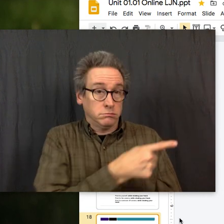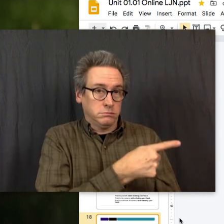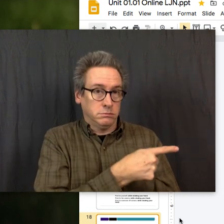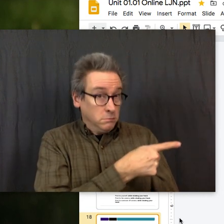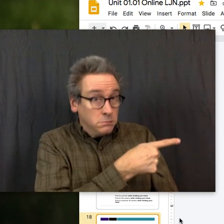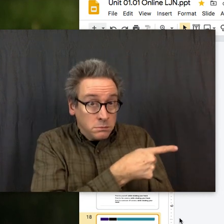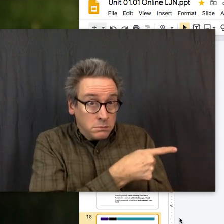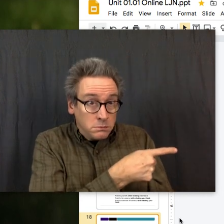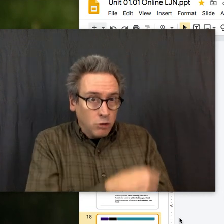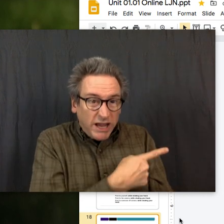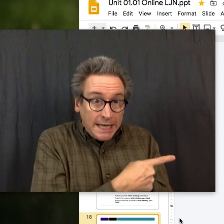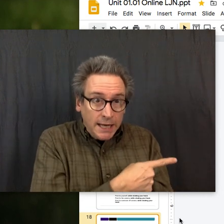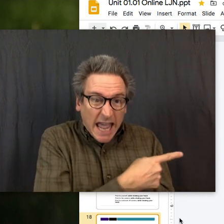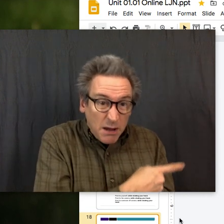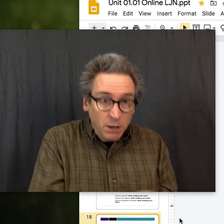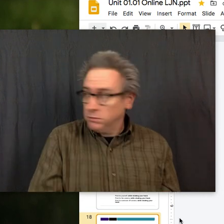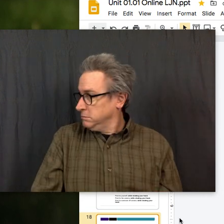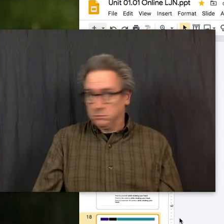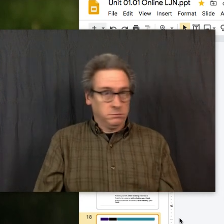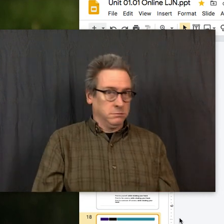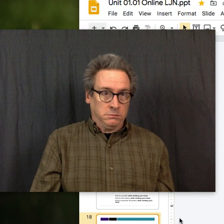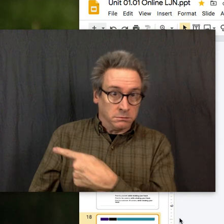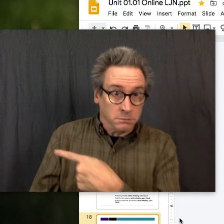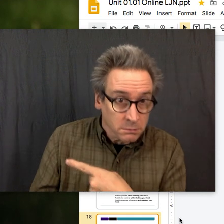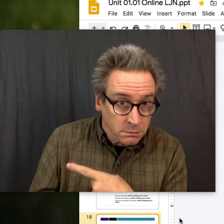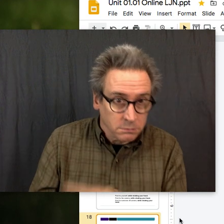Or really him?